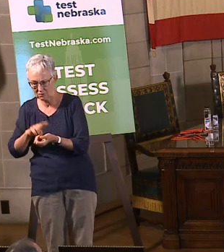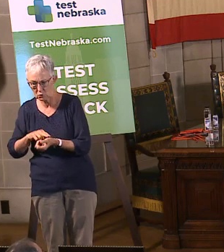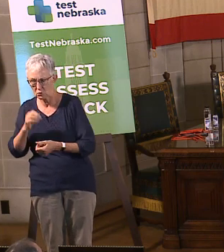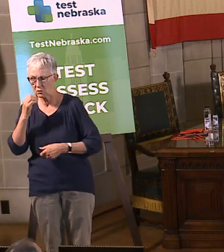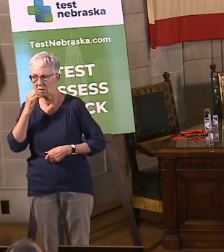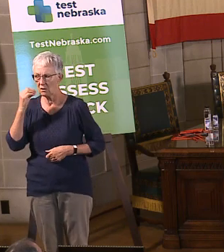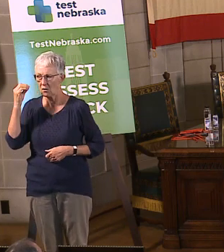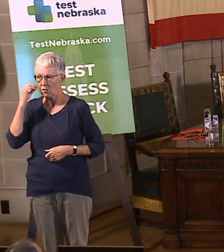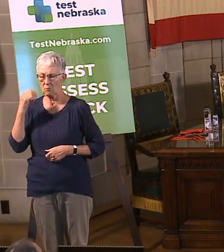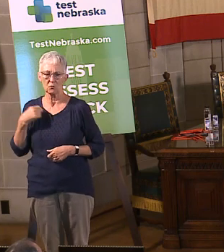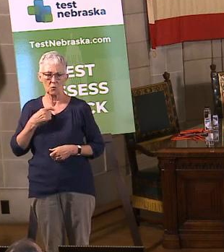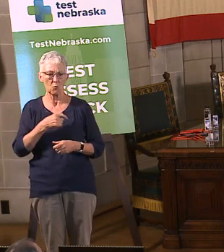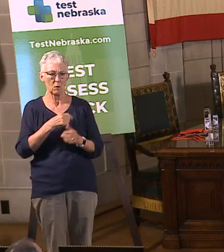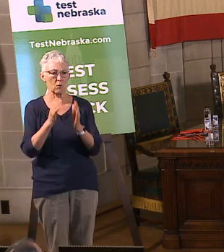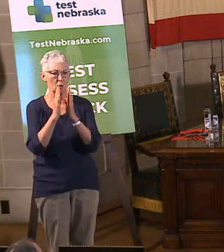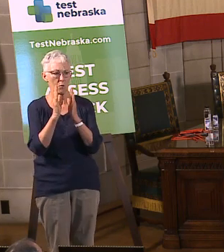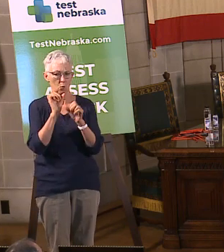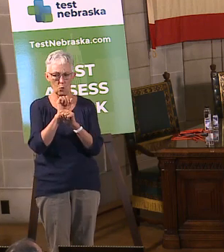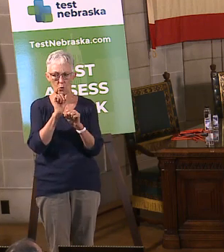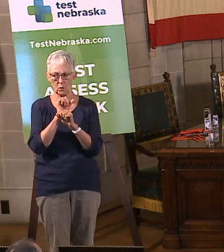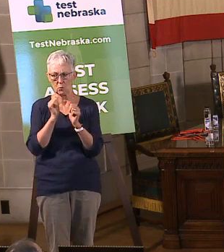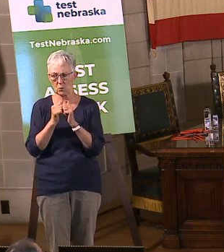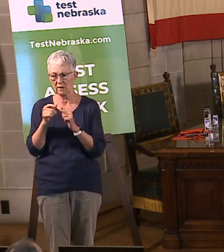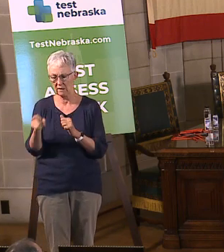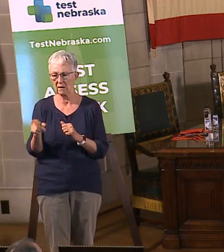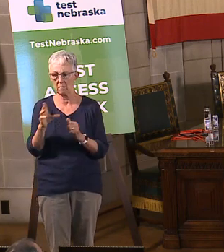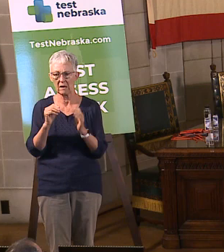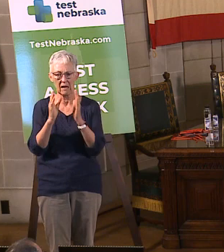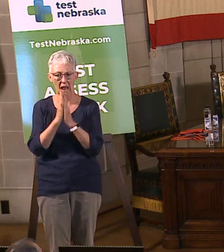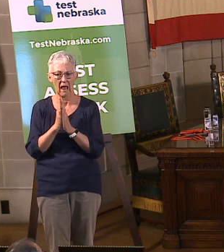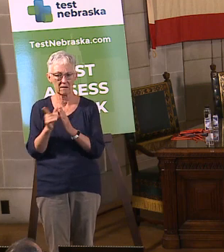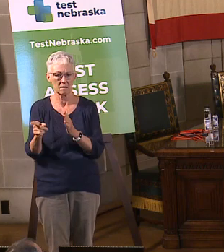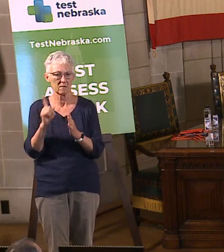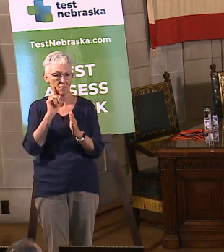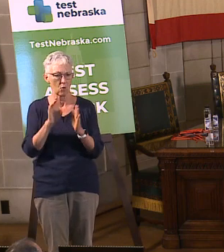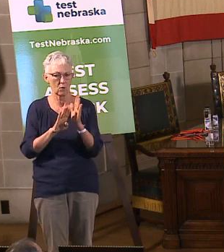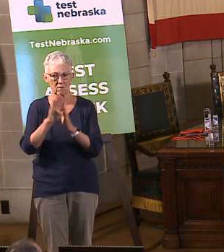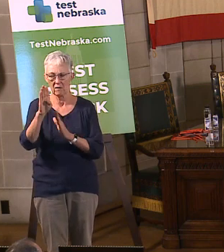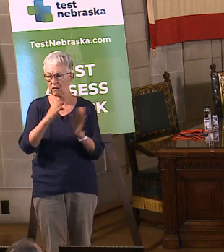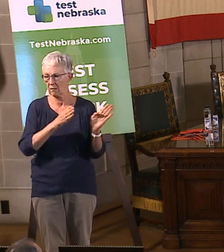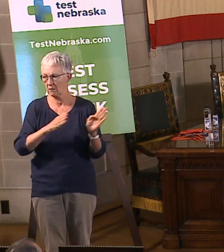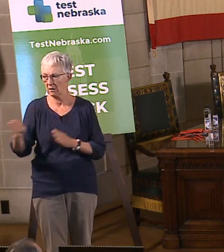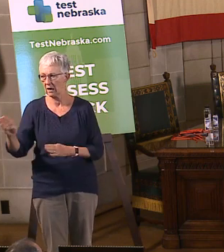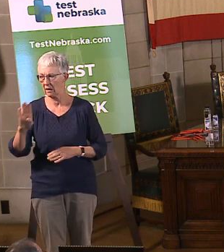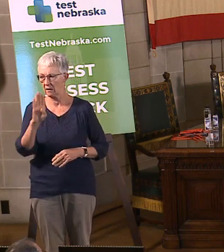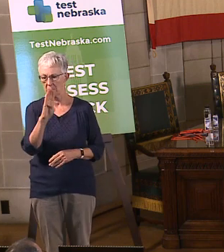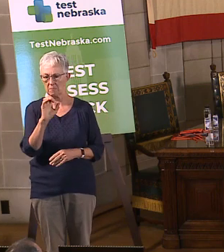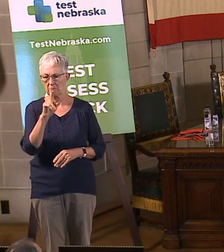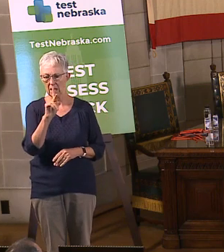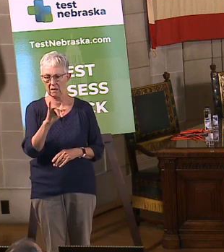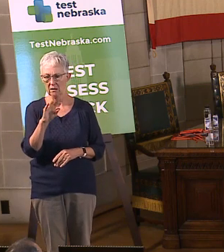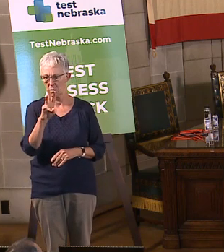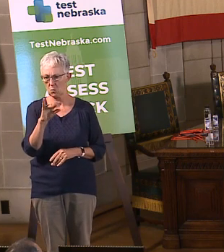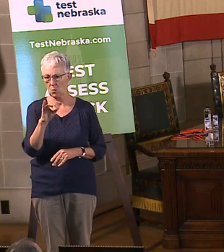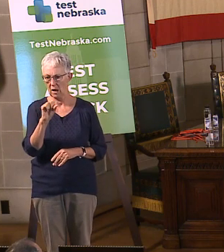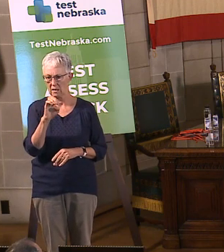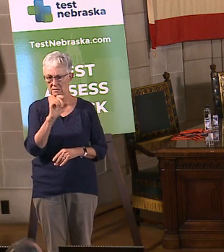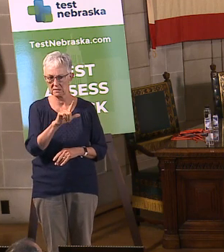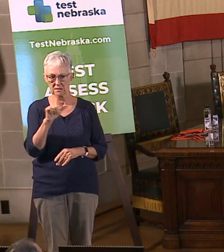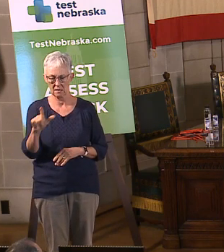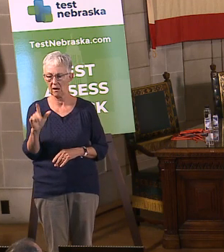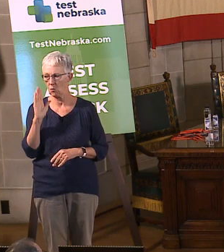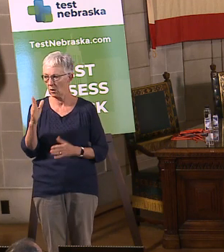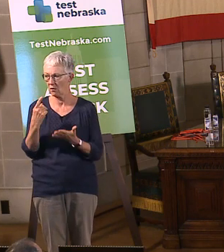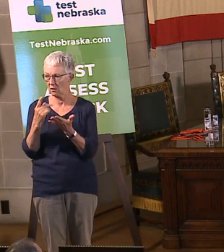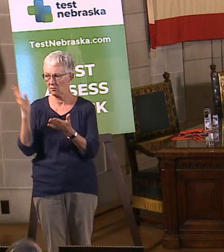back and share their plans with us. And Becky Wiesel from our Department of Health and Human Services is going to come and talk a little bit more about our plans with regard to long-term